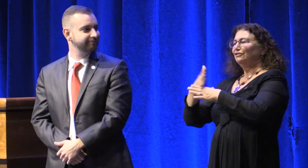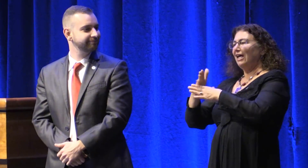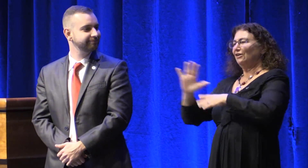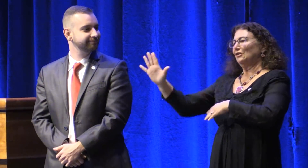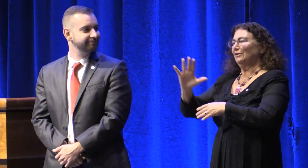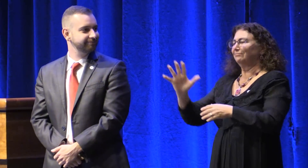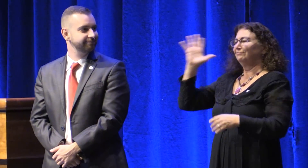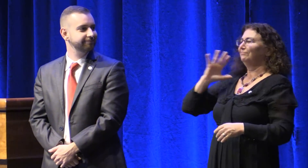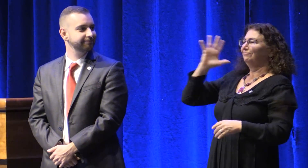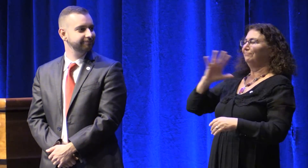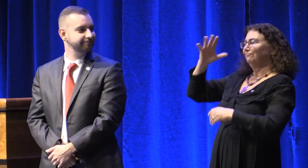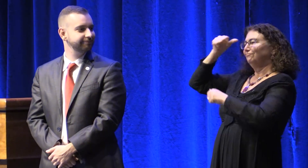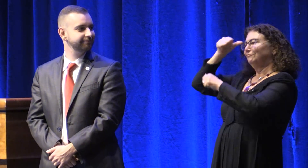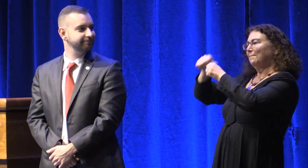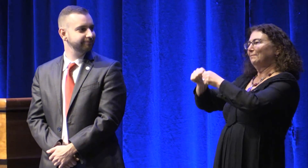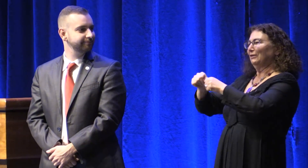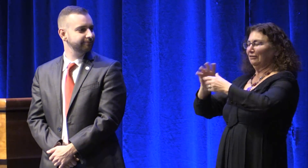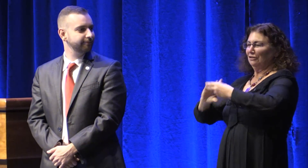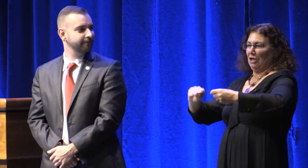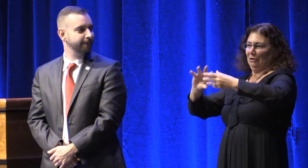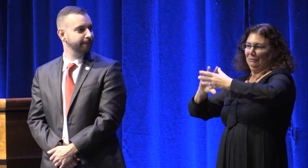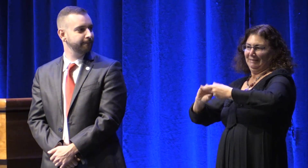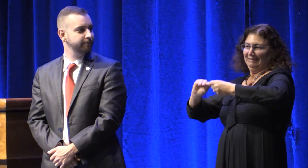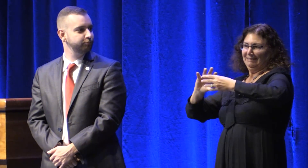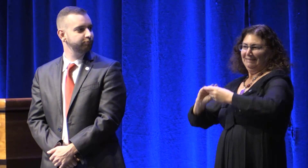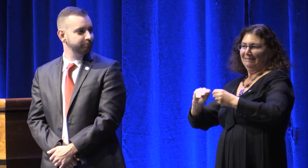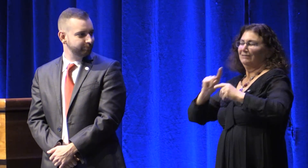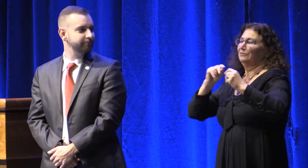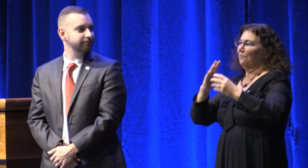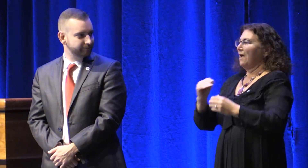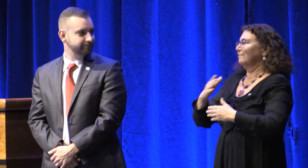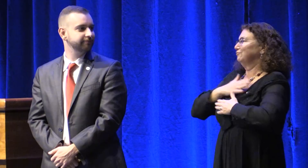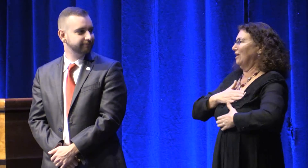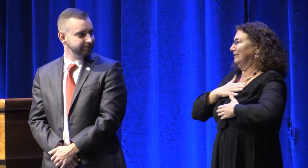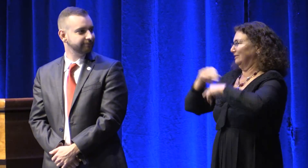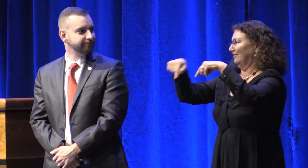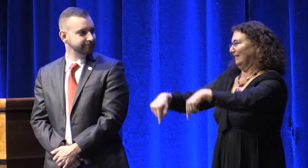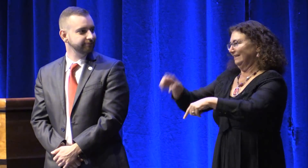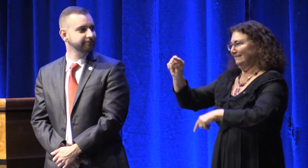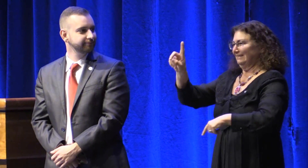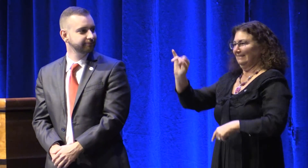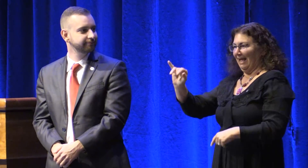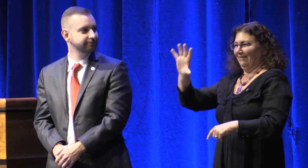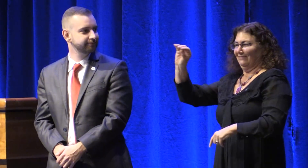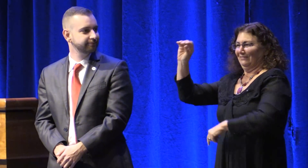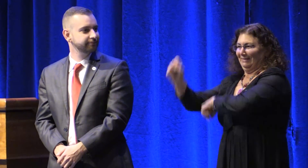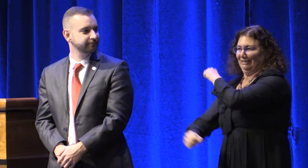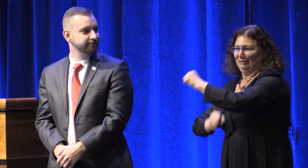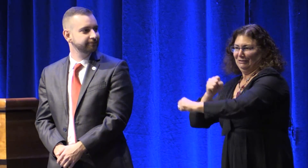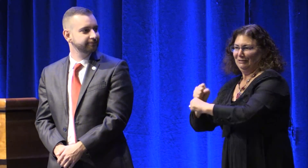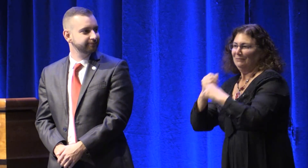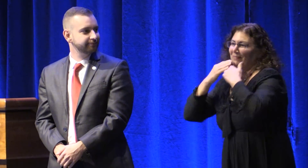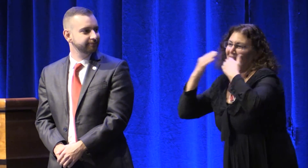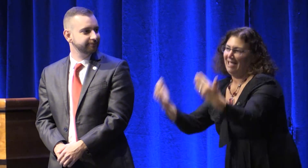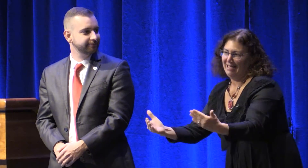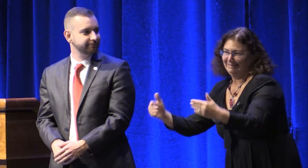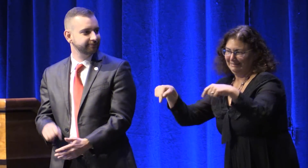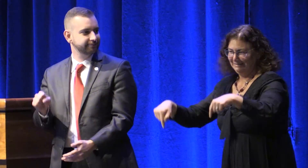campaign. Please share your past experiences, your memories, and your well wishes for TDI during